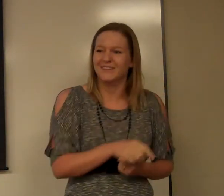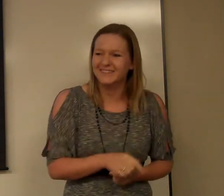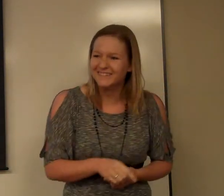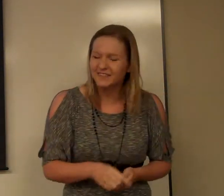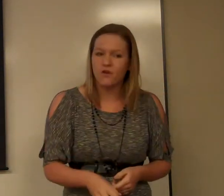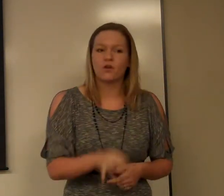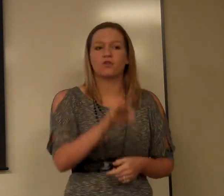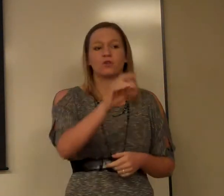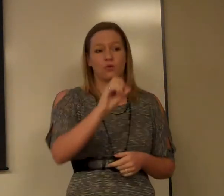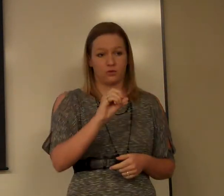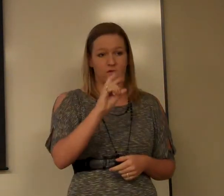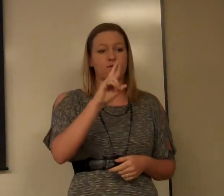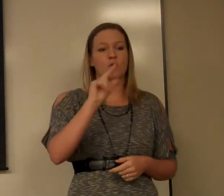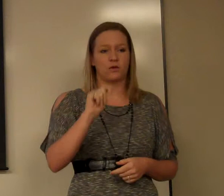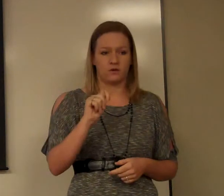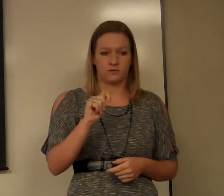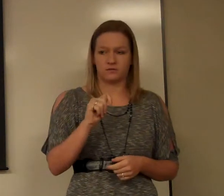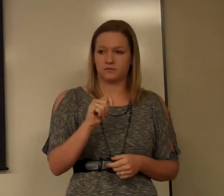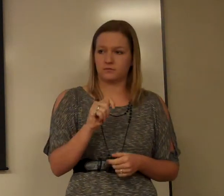to the fort